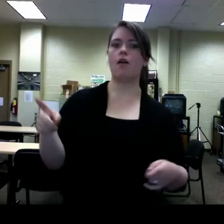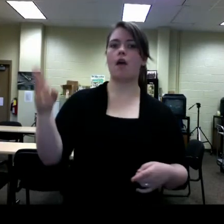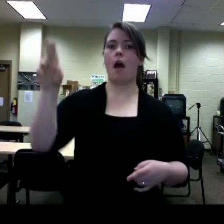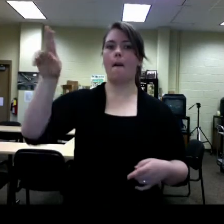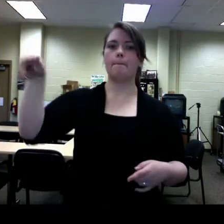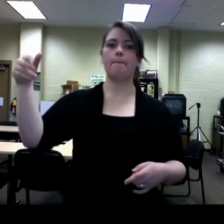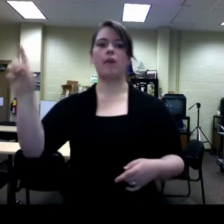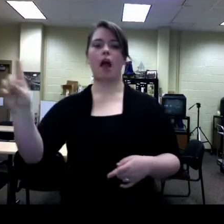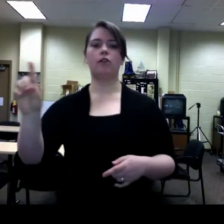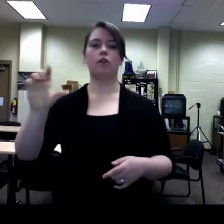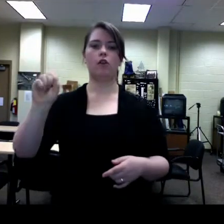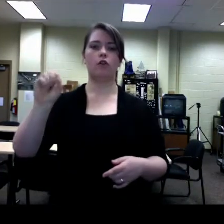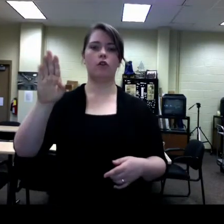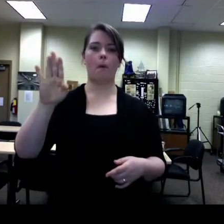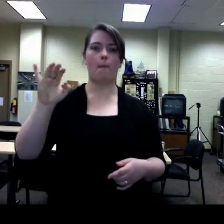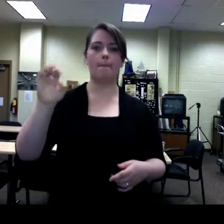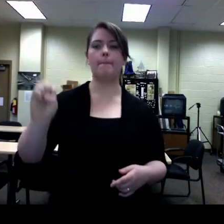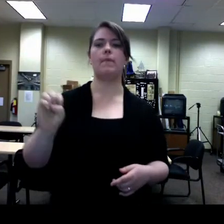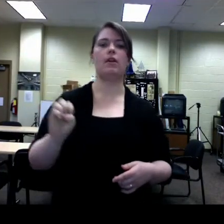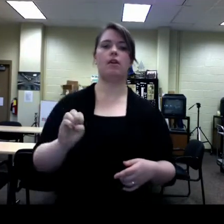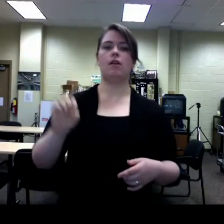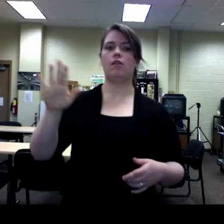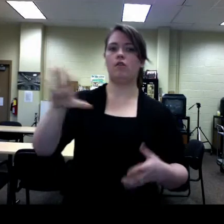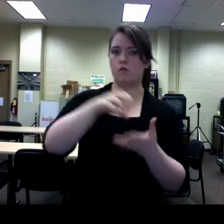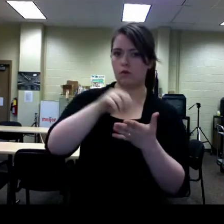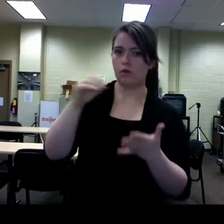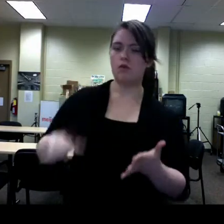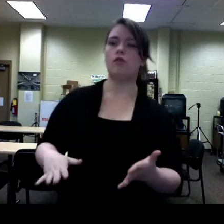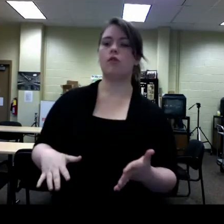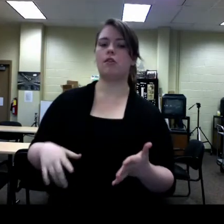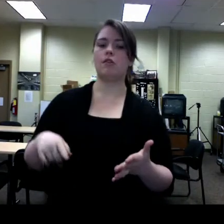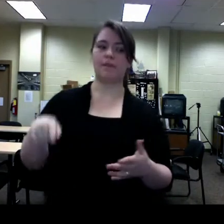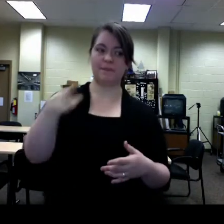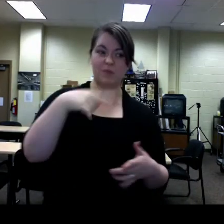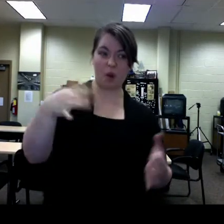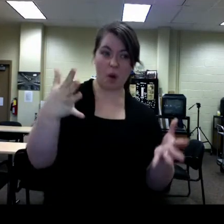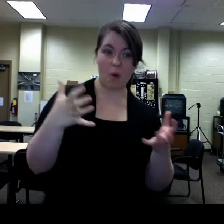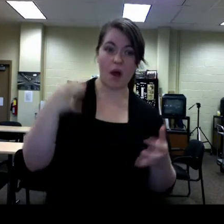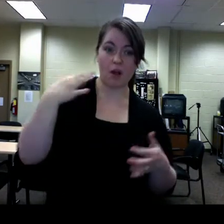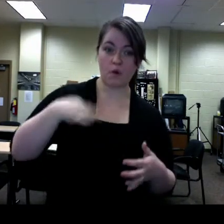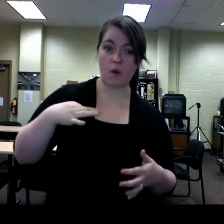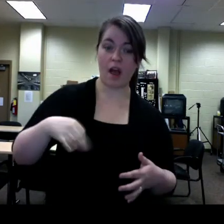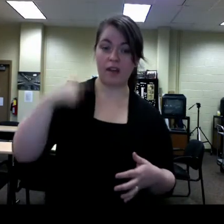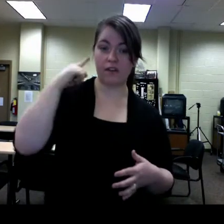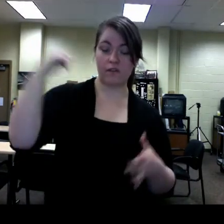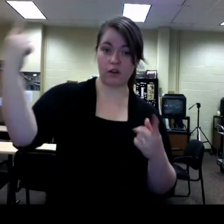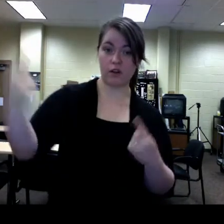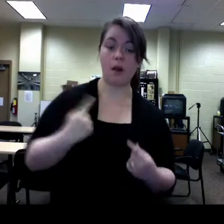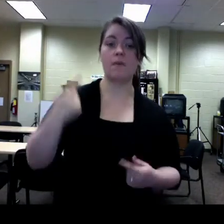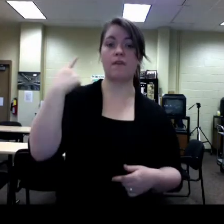students, if you want to give credit for being here after the lecture, you need to meet with her on the outside and she'll sign